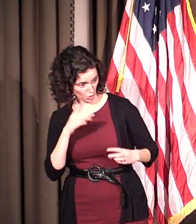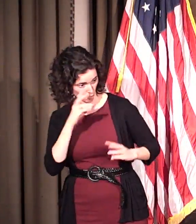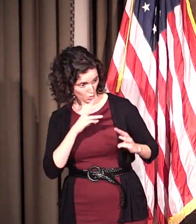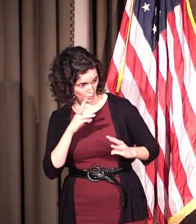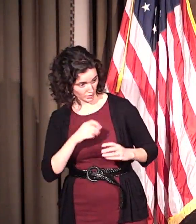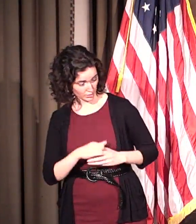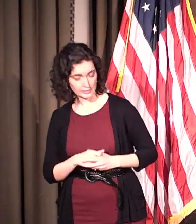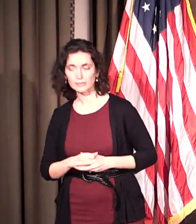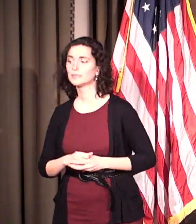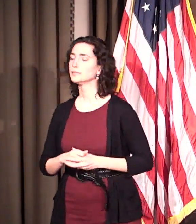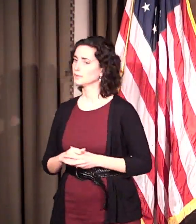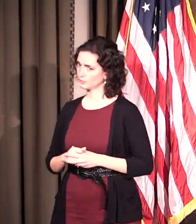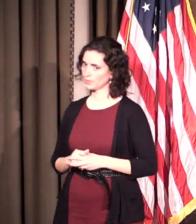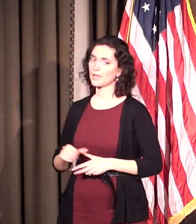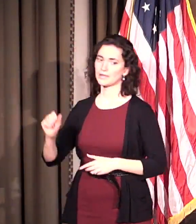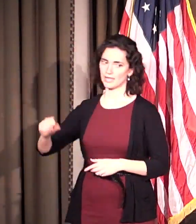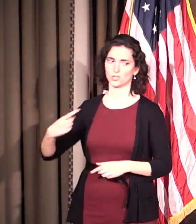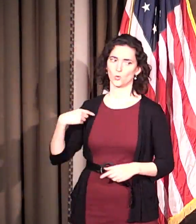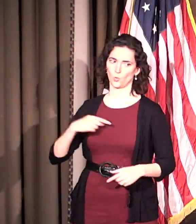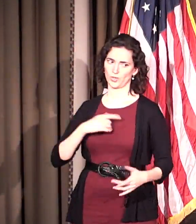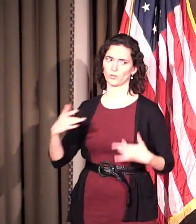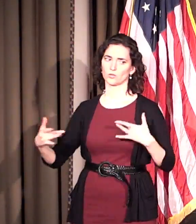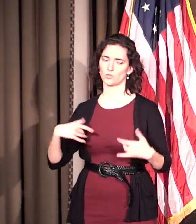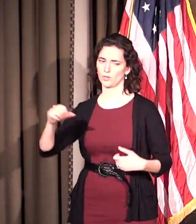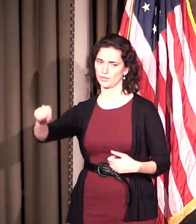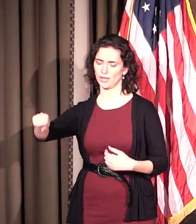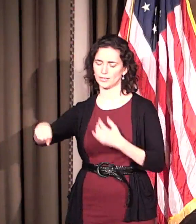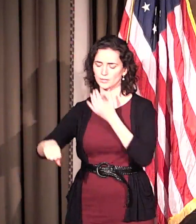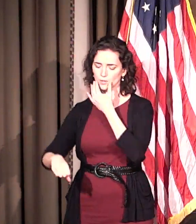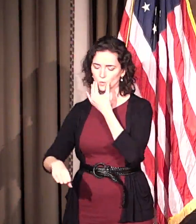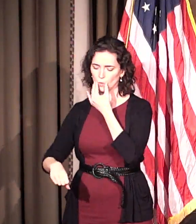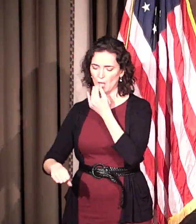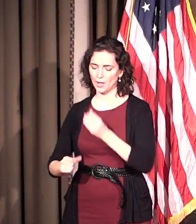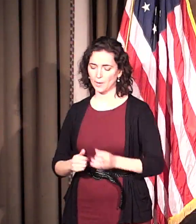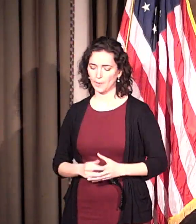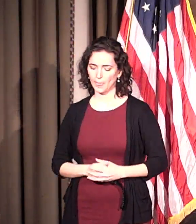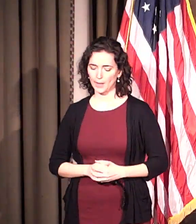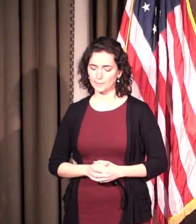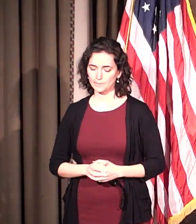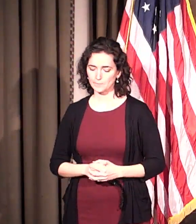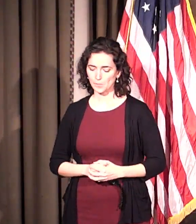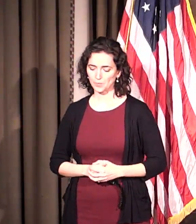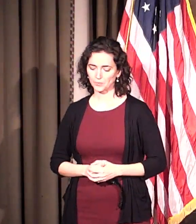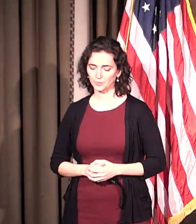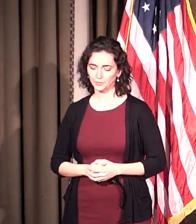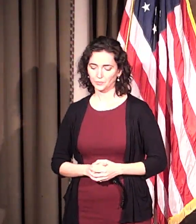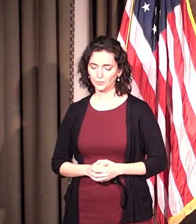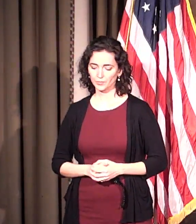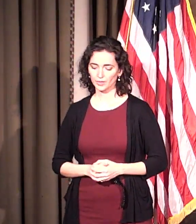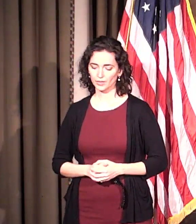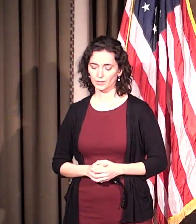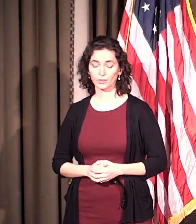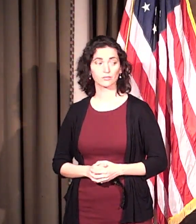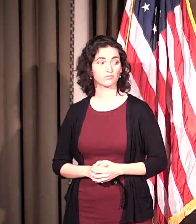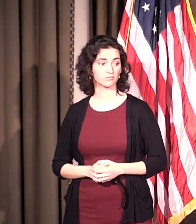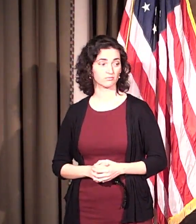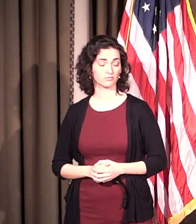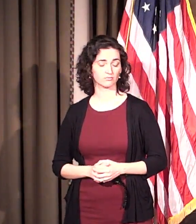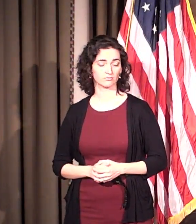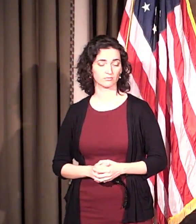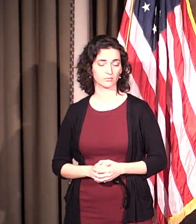somewhat? No, we are concerned. I can tell you, and this is